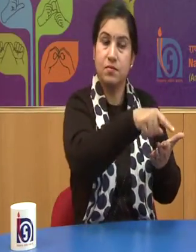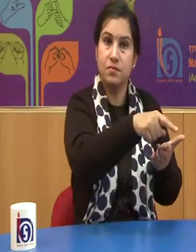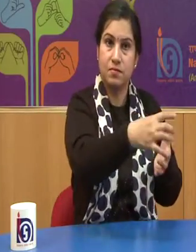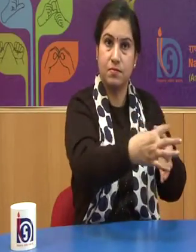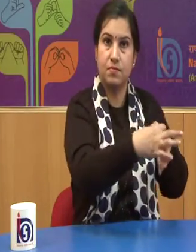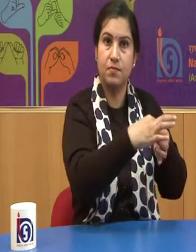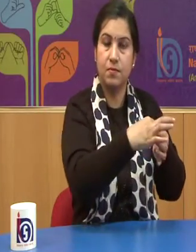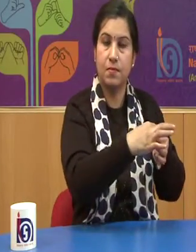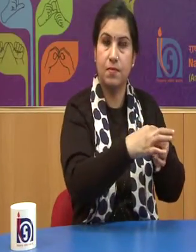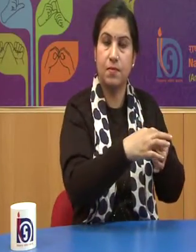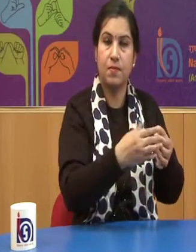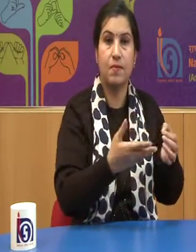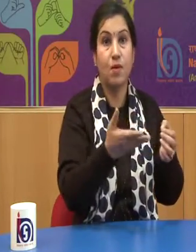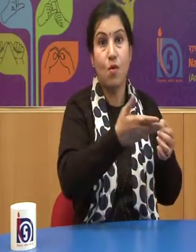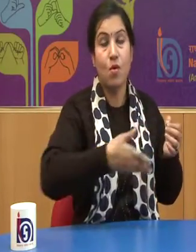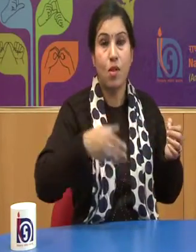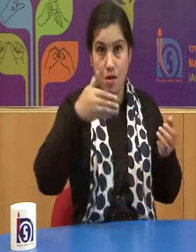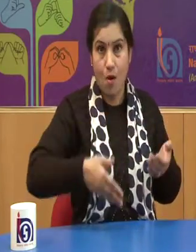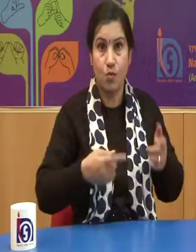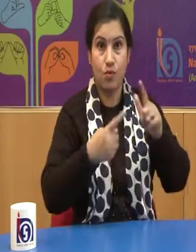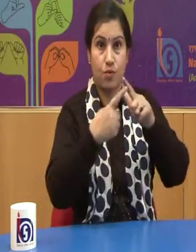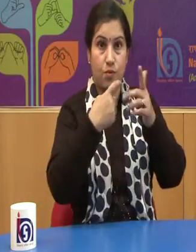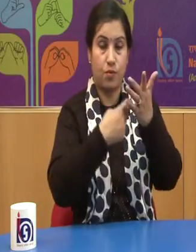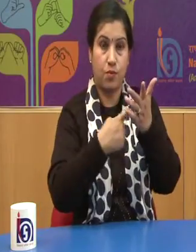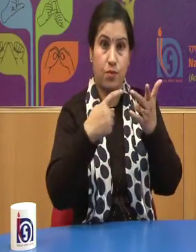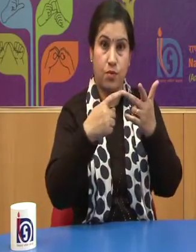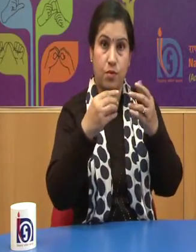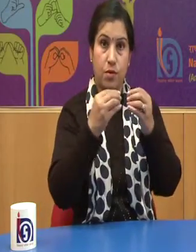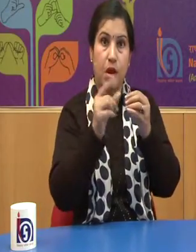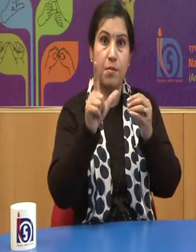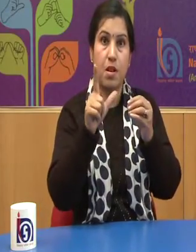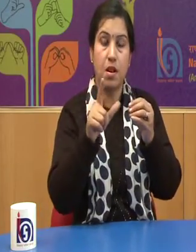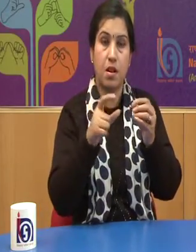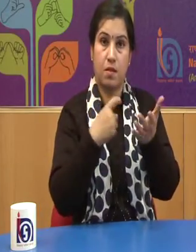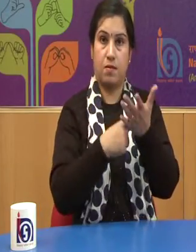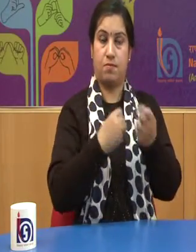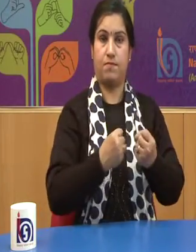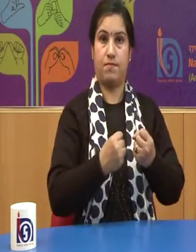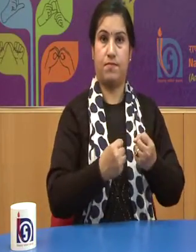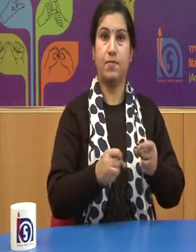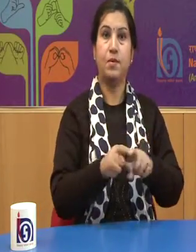This gave the tribals some right over property and